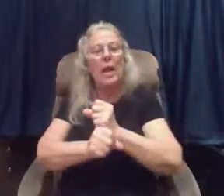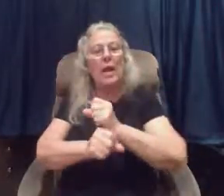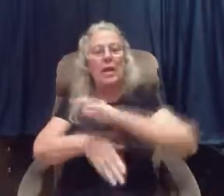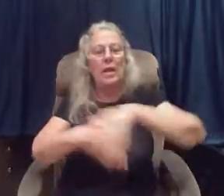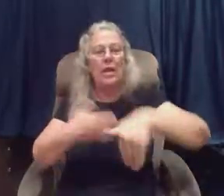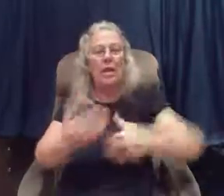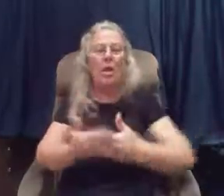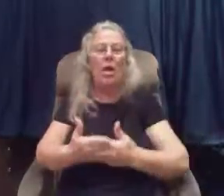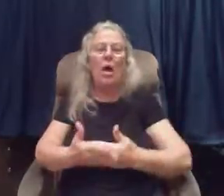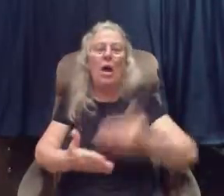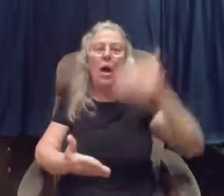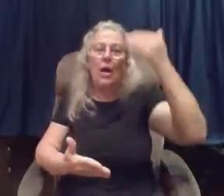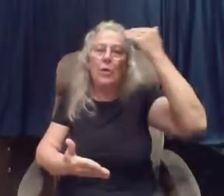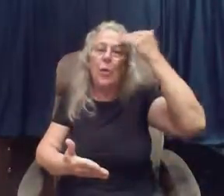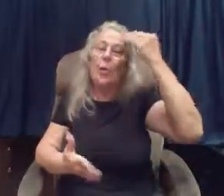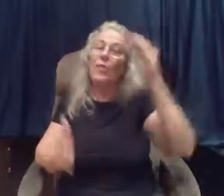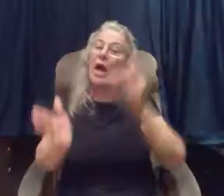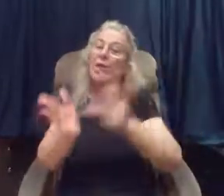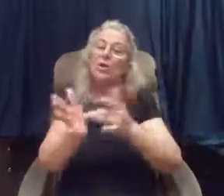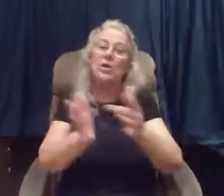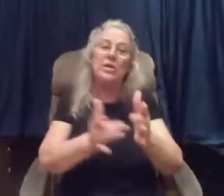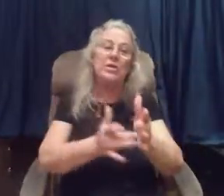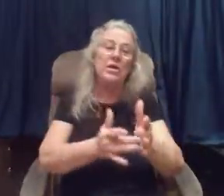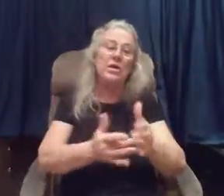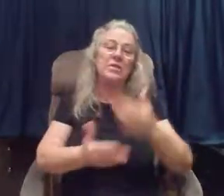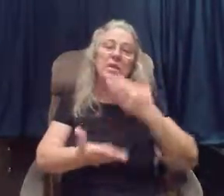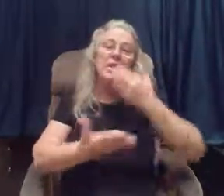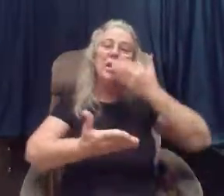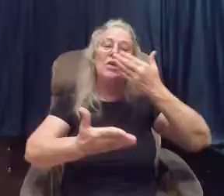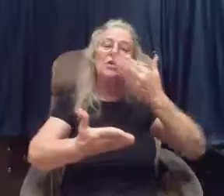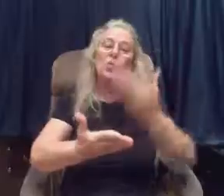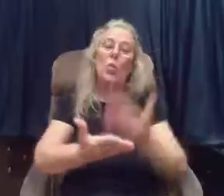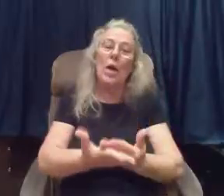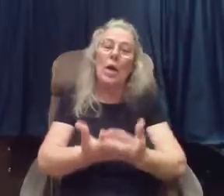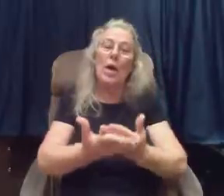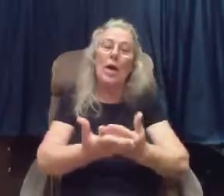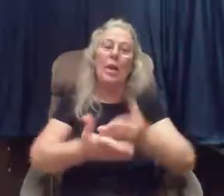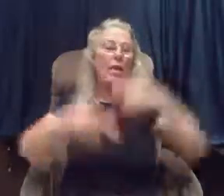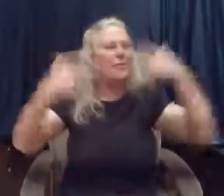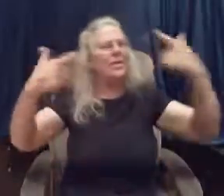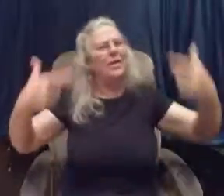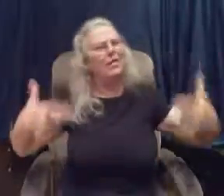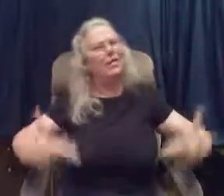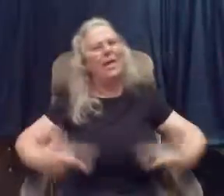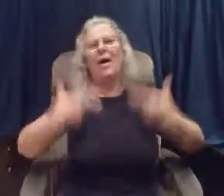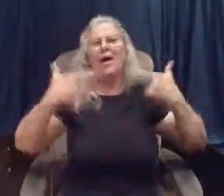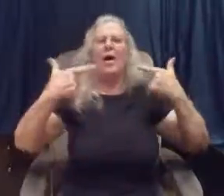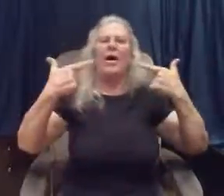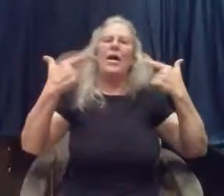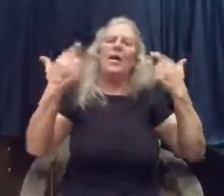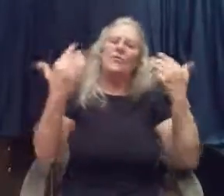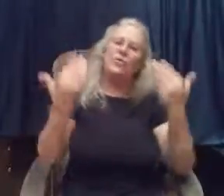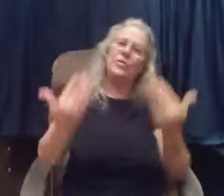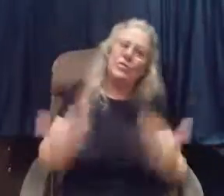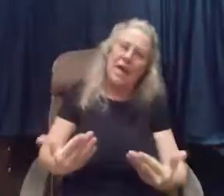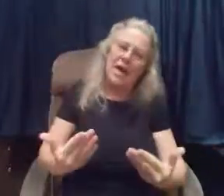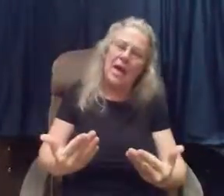made it all. I know that Jesus is well and alive